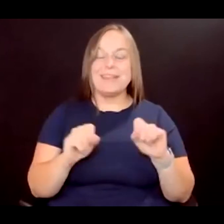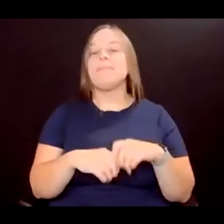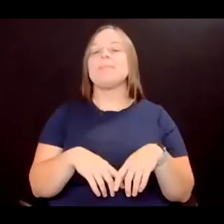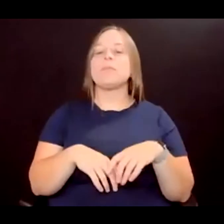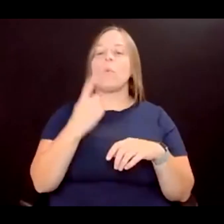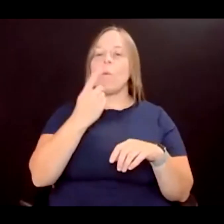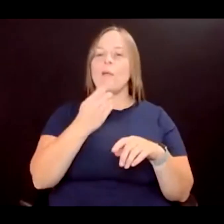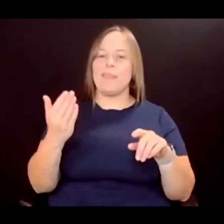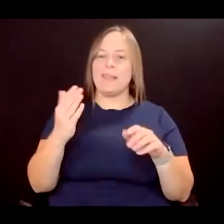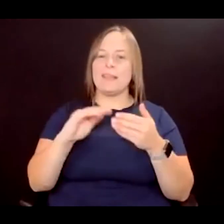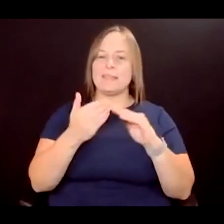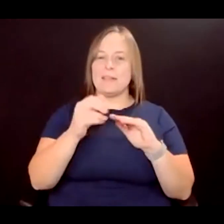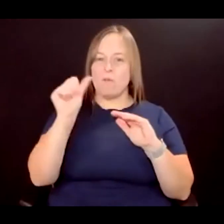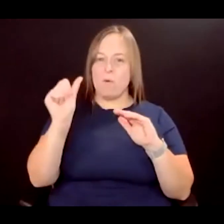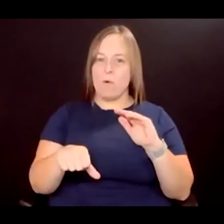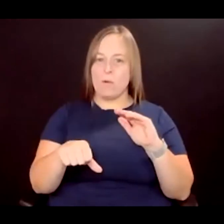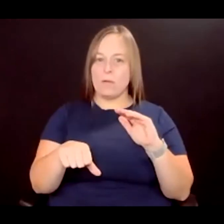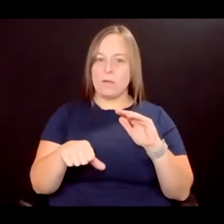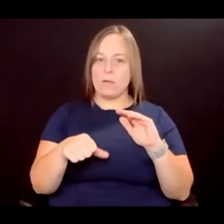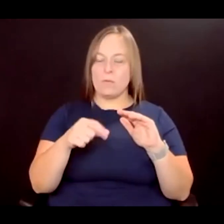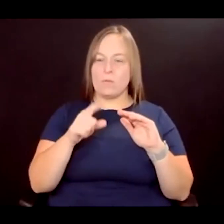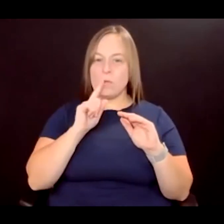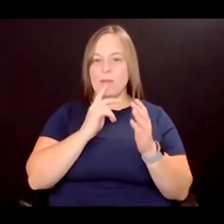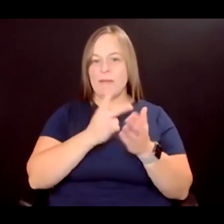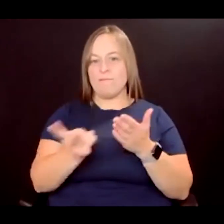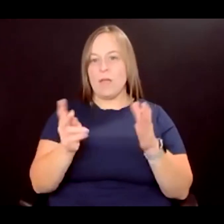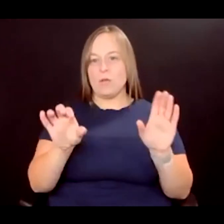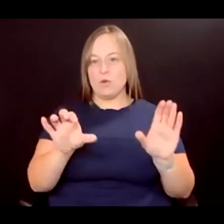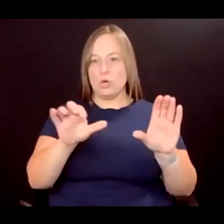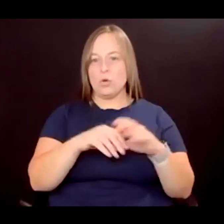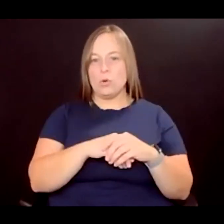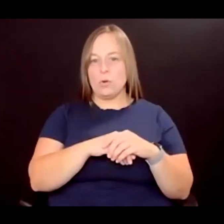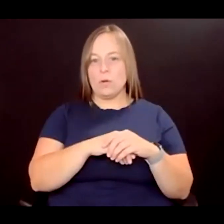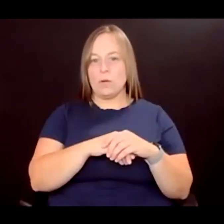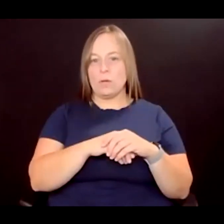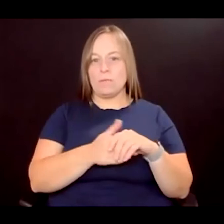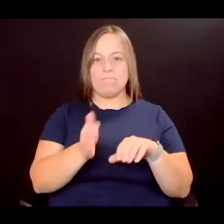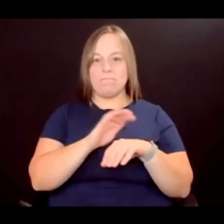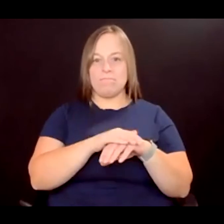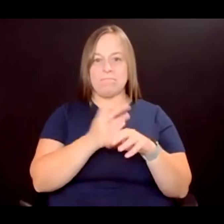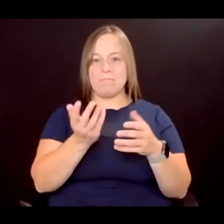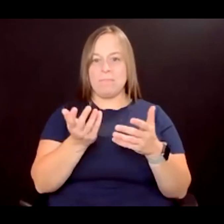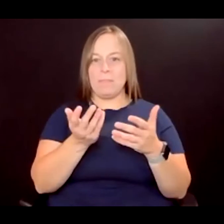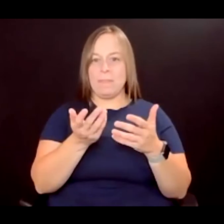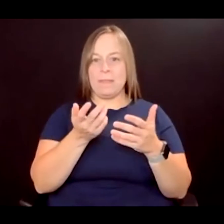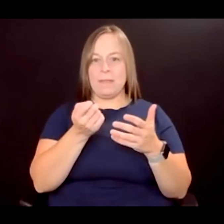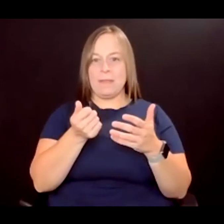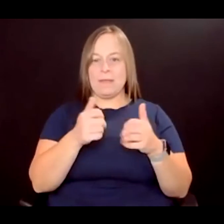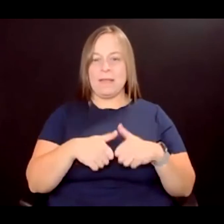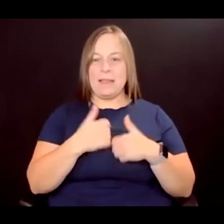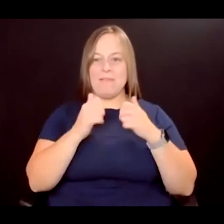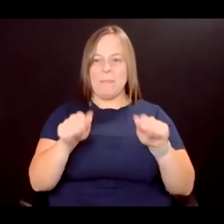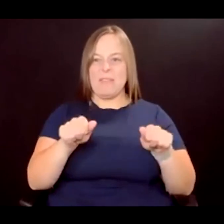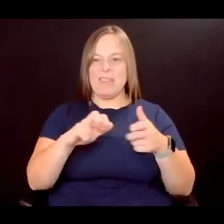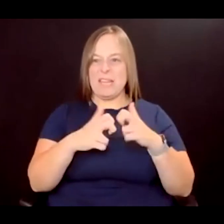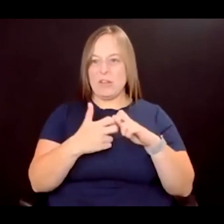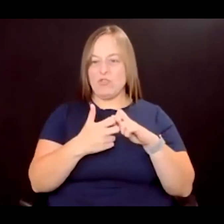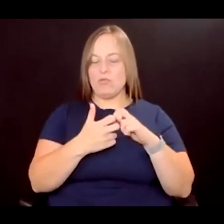Awesome. Thank you, Alicia. If anyone has any questions, please feel free to unmute yourself or